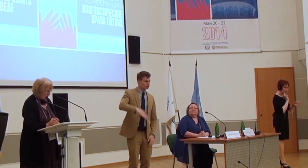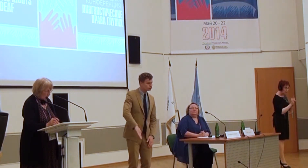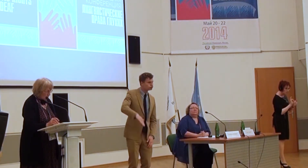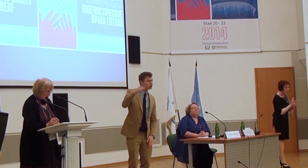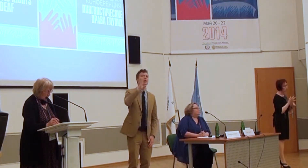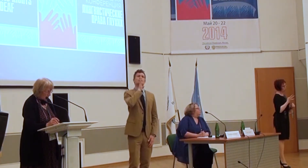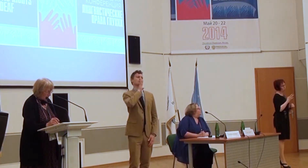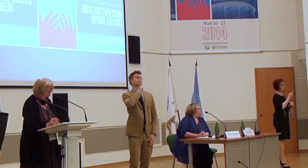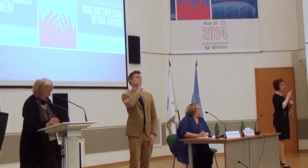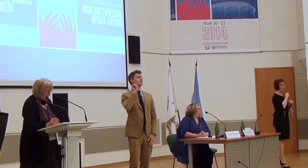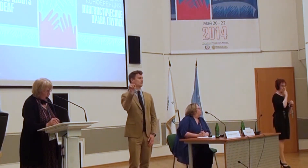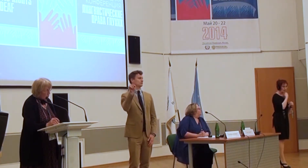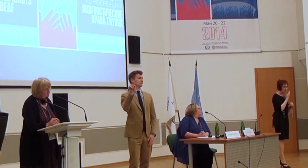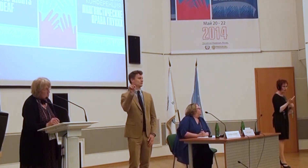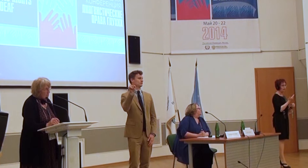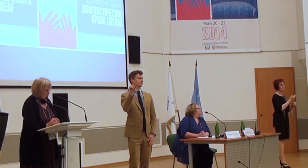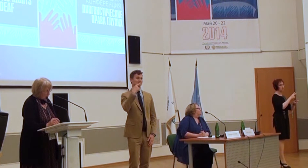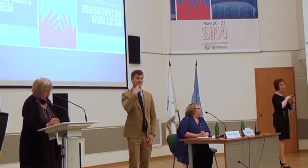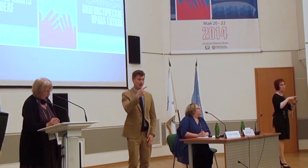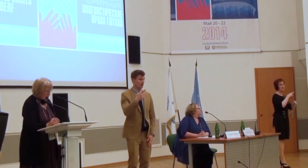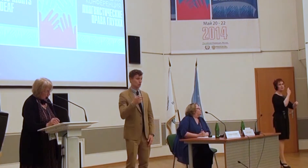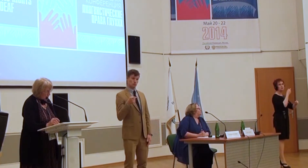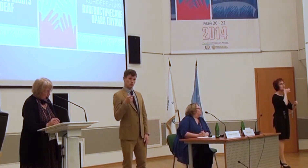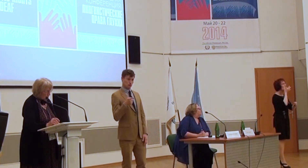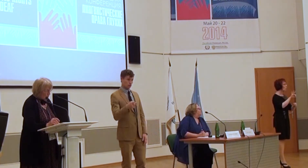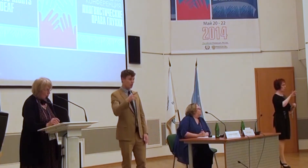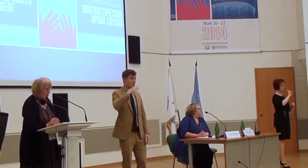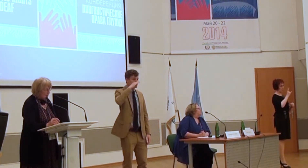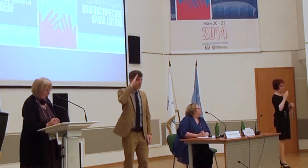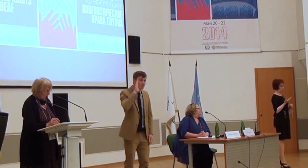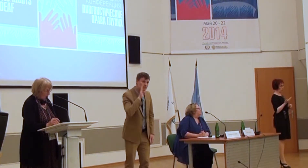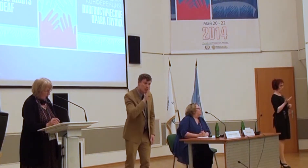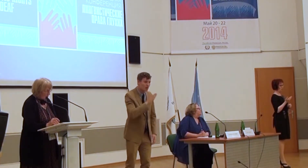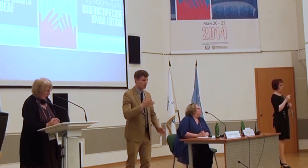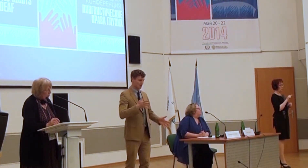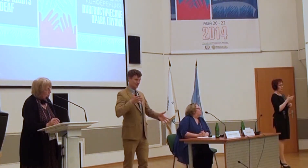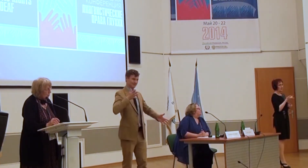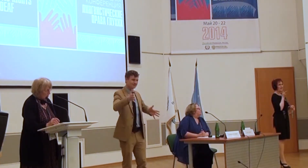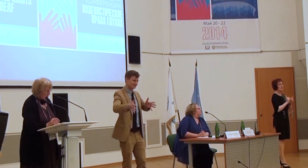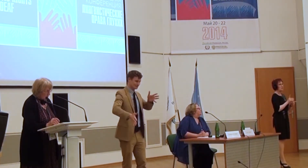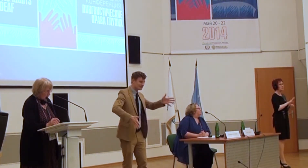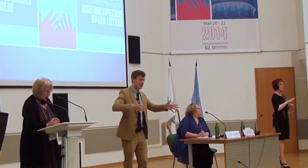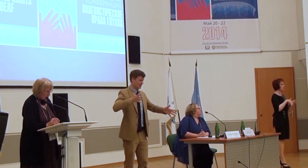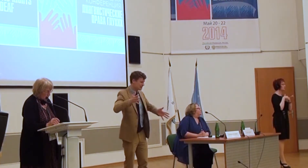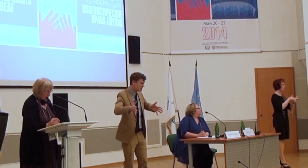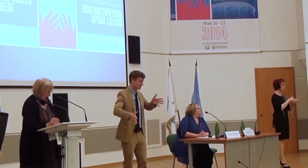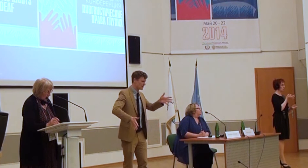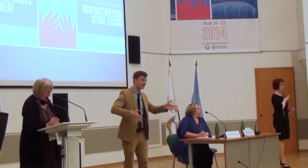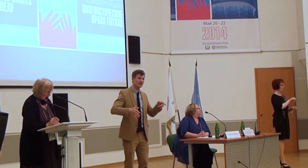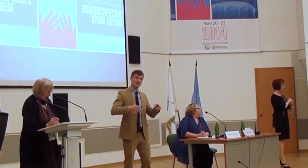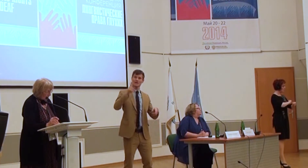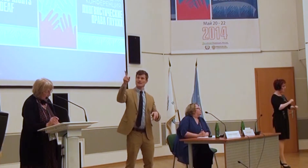in an unnatural way. If you persist in using gesture or pantomime, he will not trouble to learn to